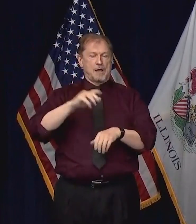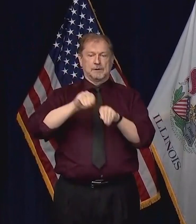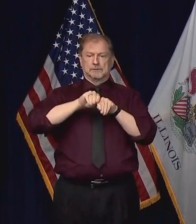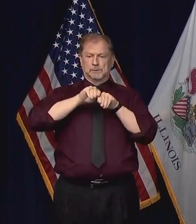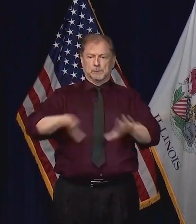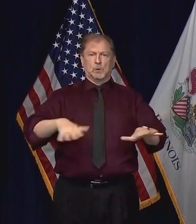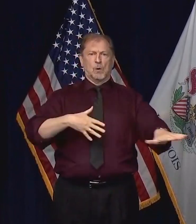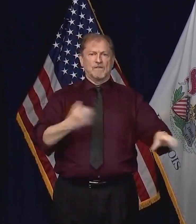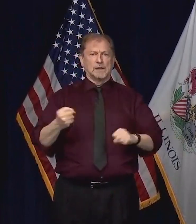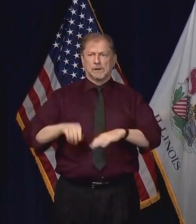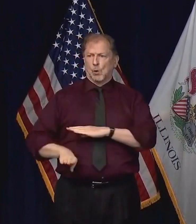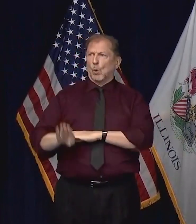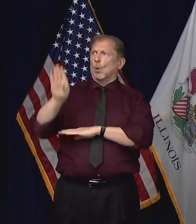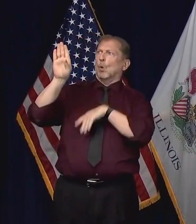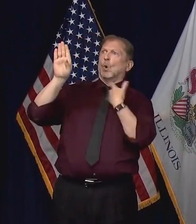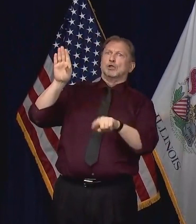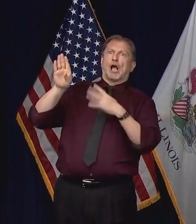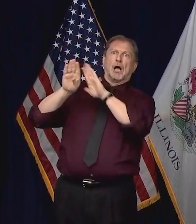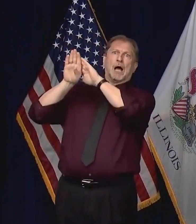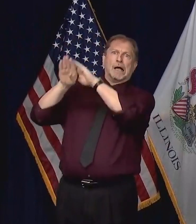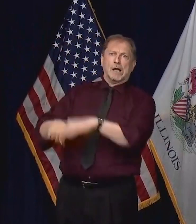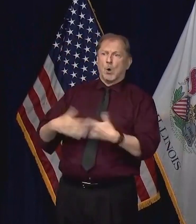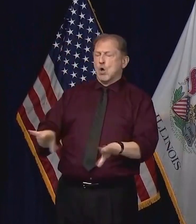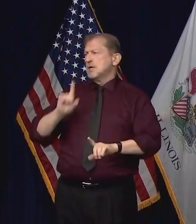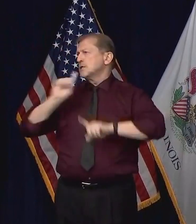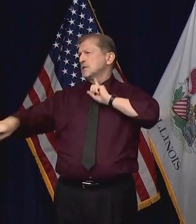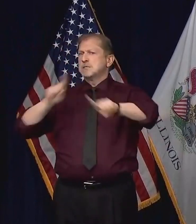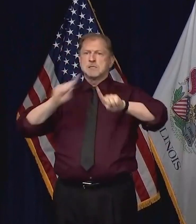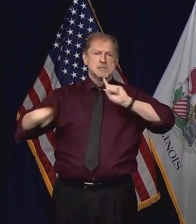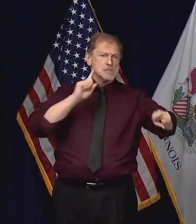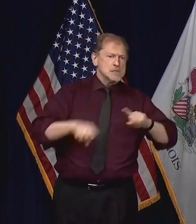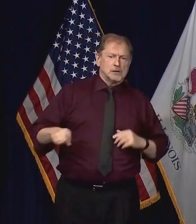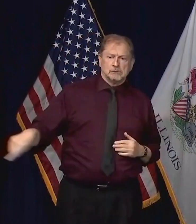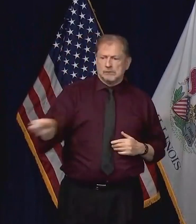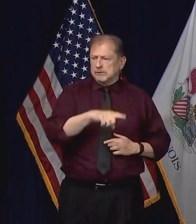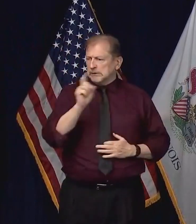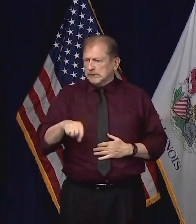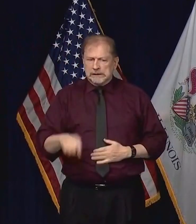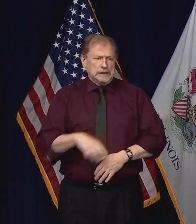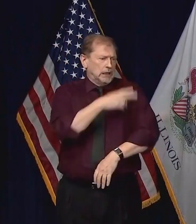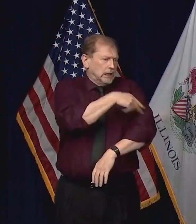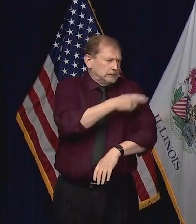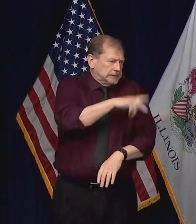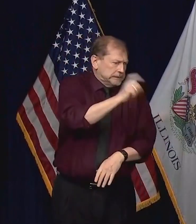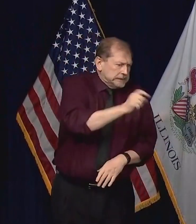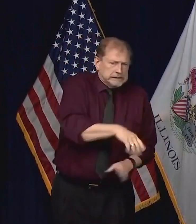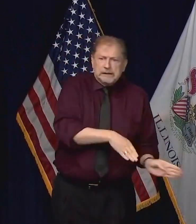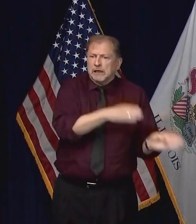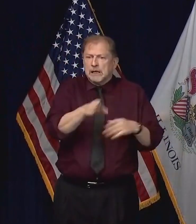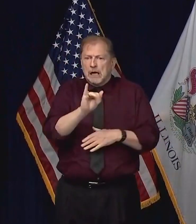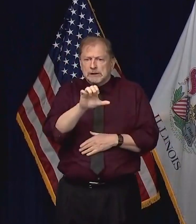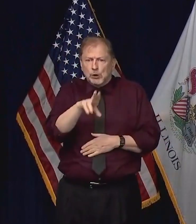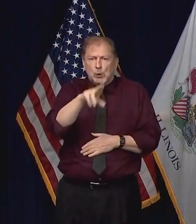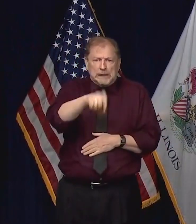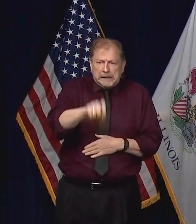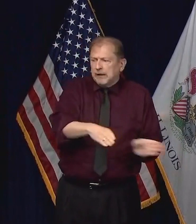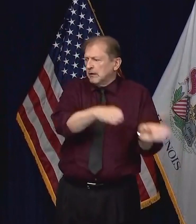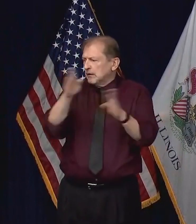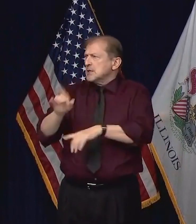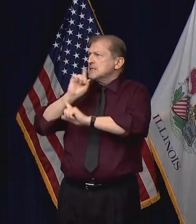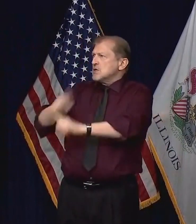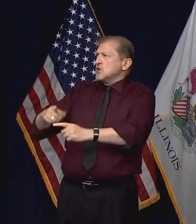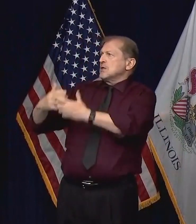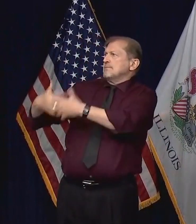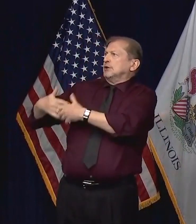spread of the virus, to acquire necessary protective and healthcare equipment, and give us time to expand